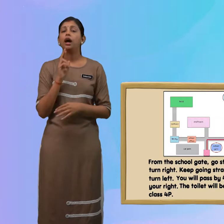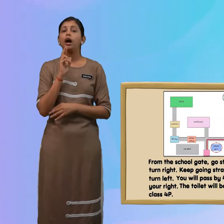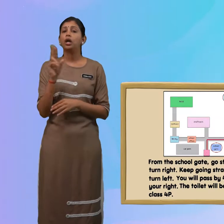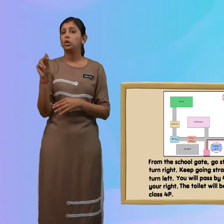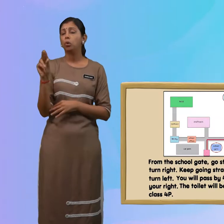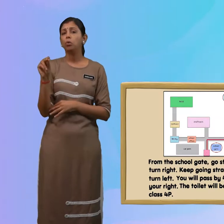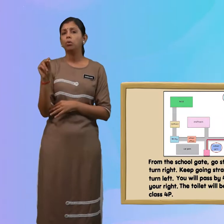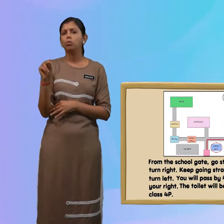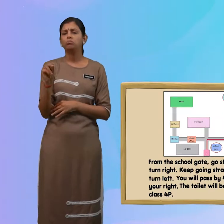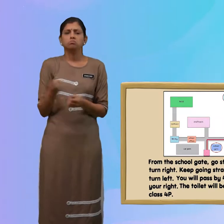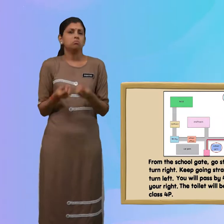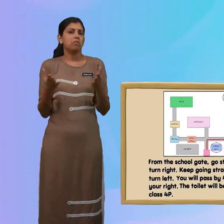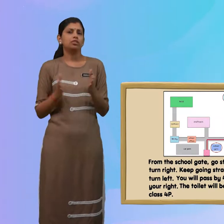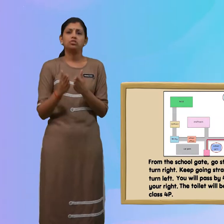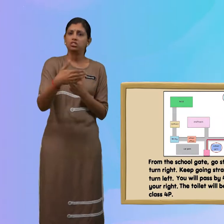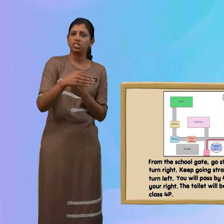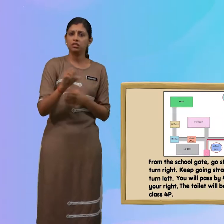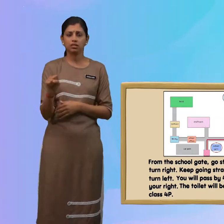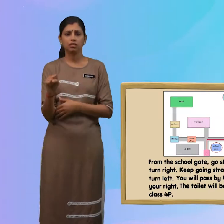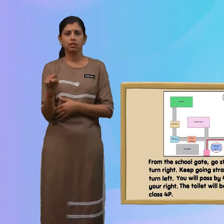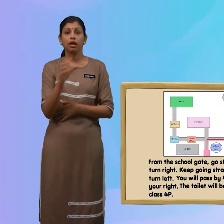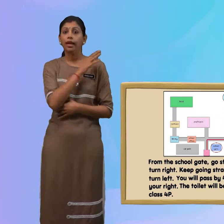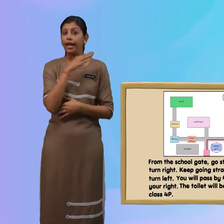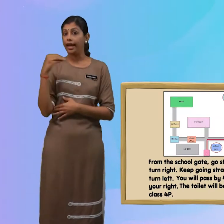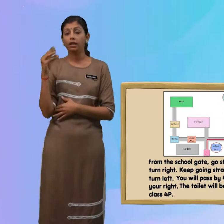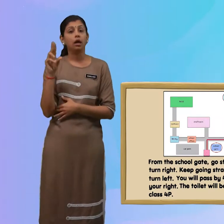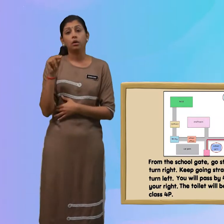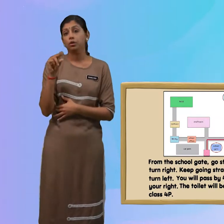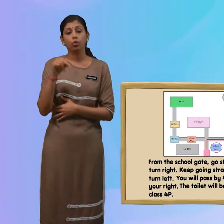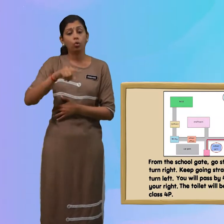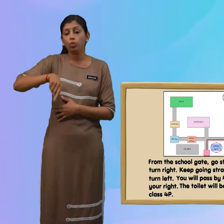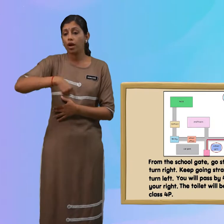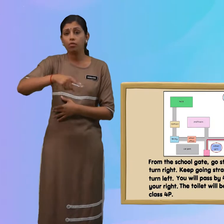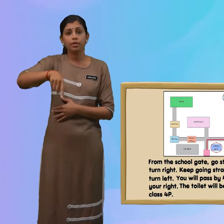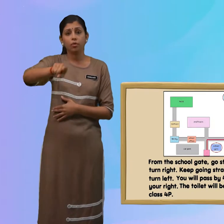are no much turns and no roundabout.